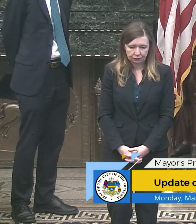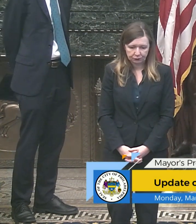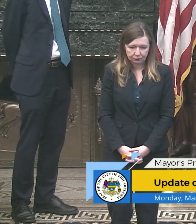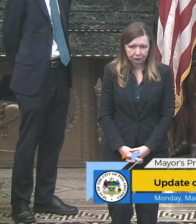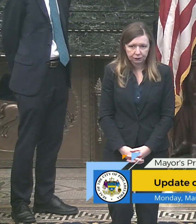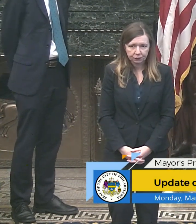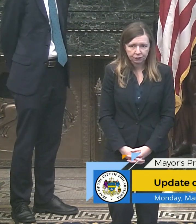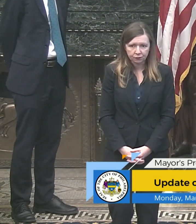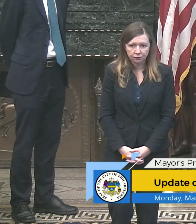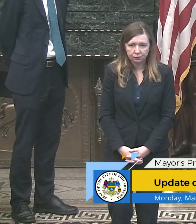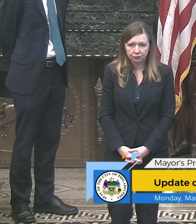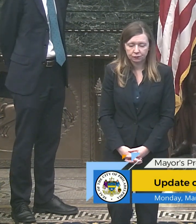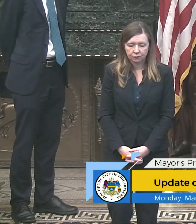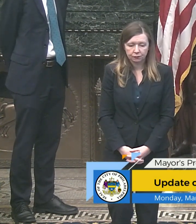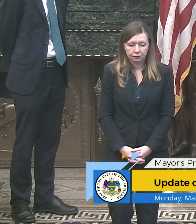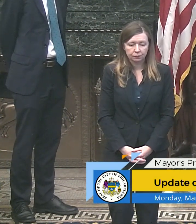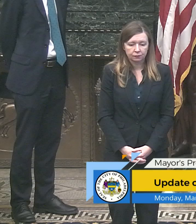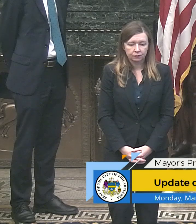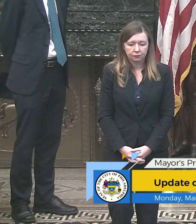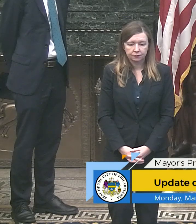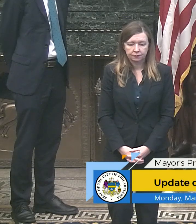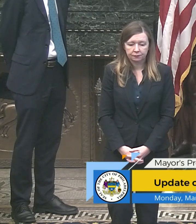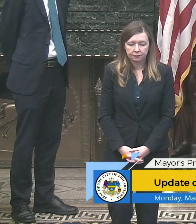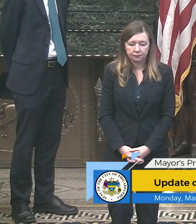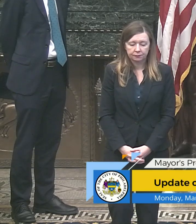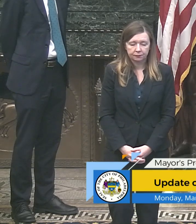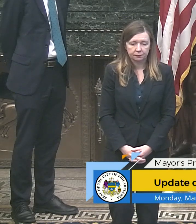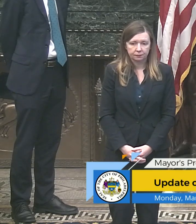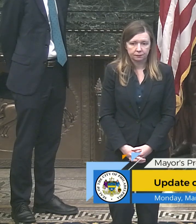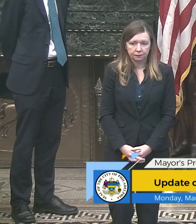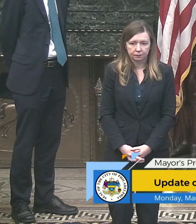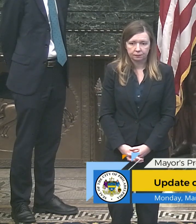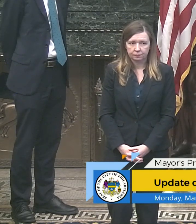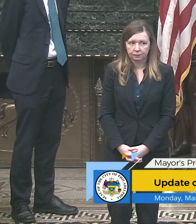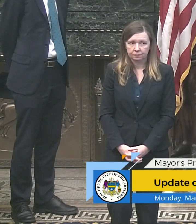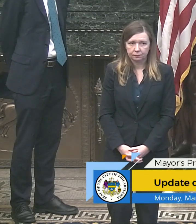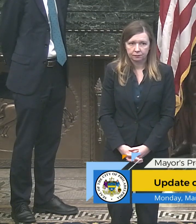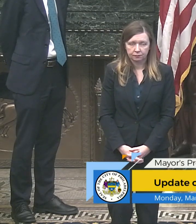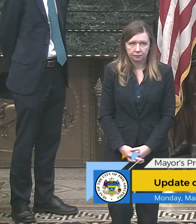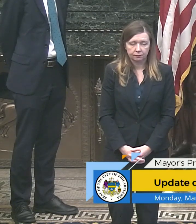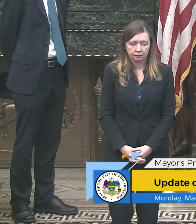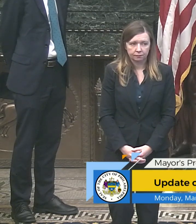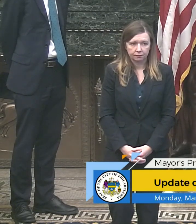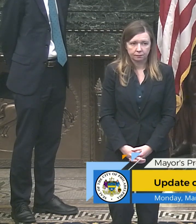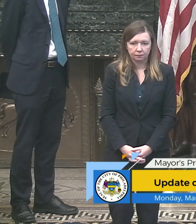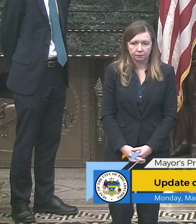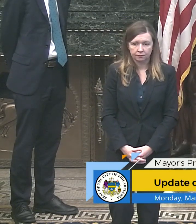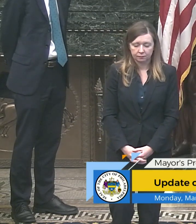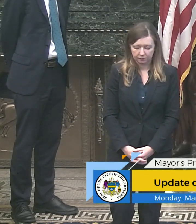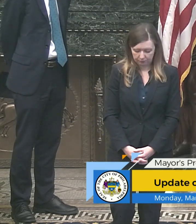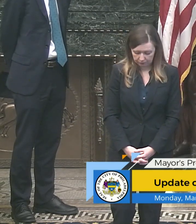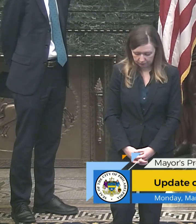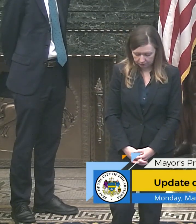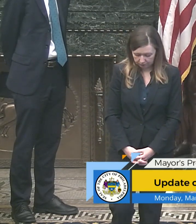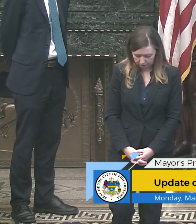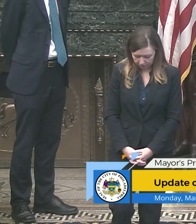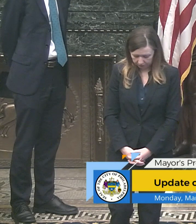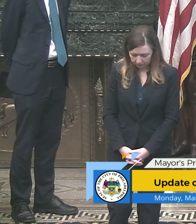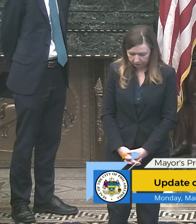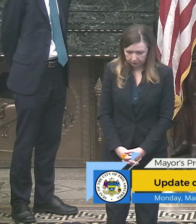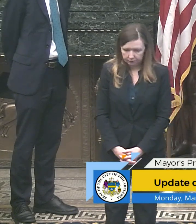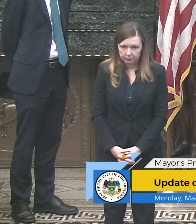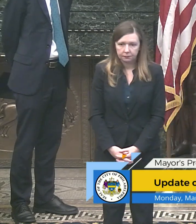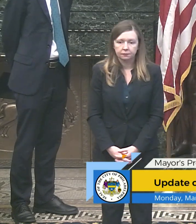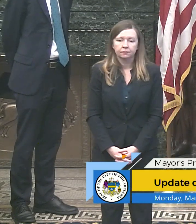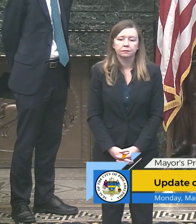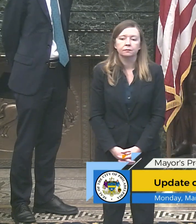momentos lo único que vamos a hacer es desalentar las reuniones y los grupos. No pensamos encarcelar a nadie por el momento.